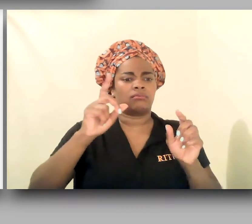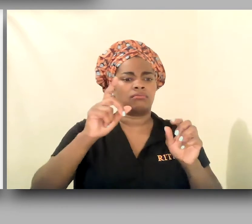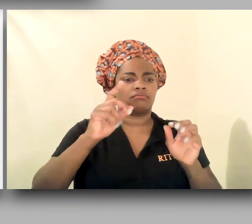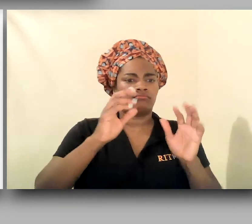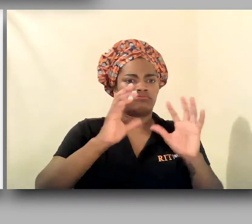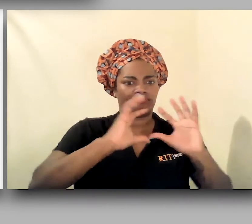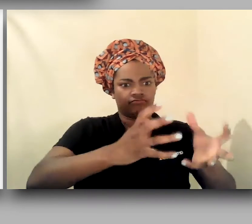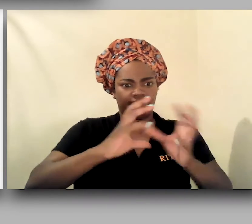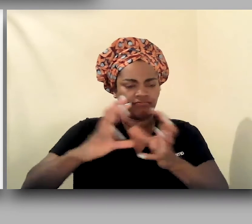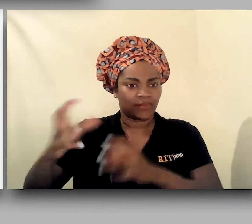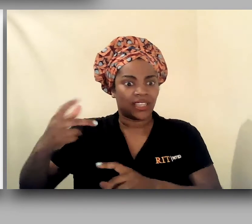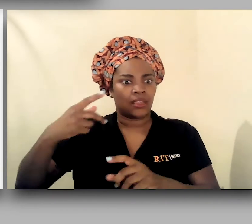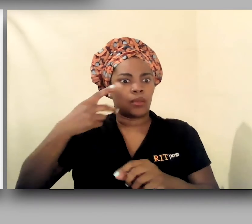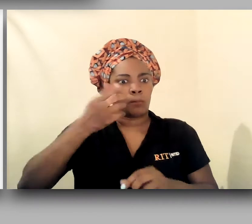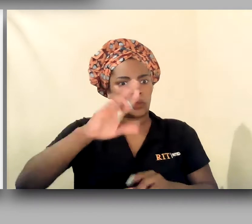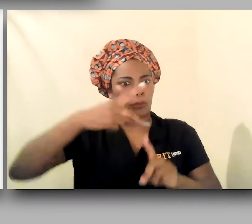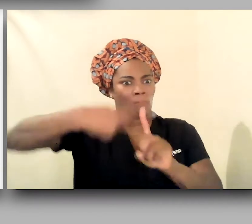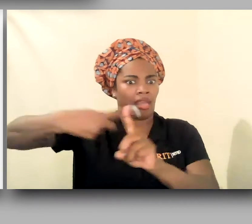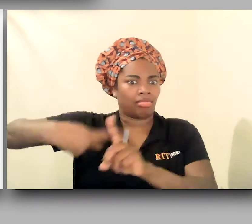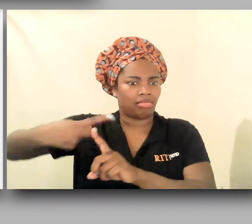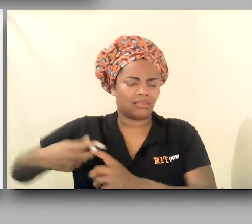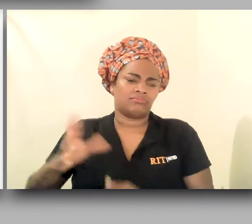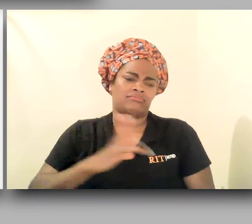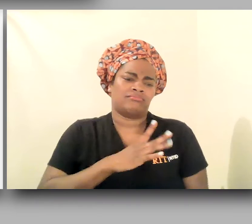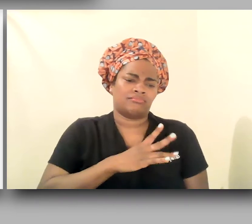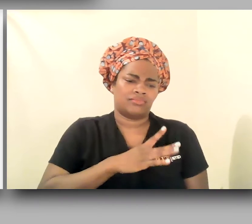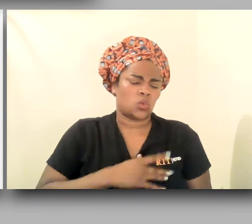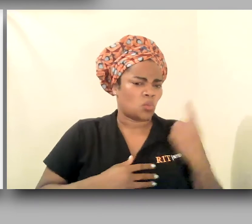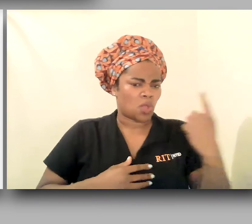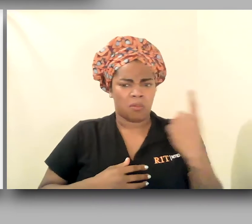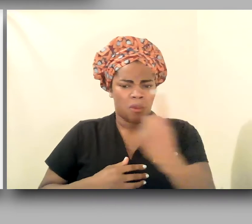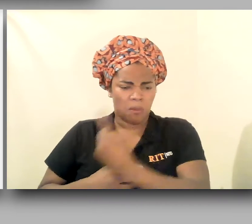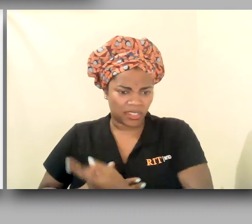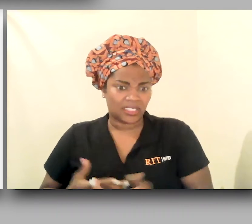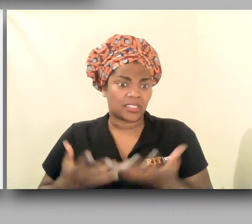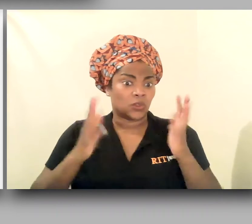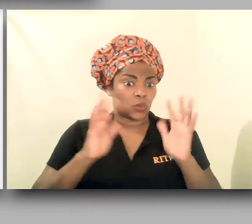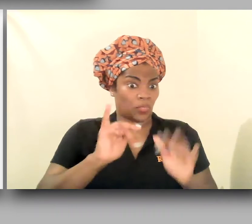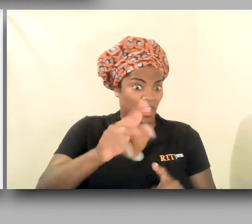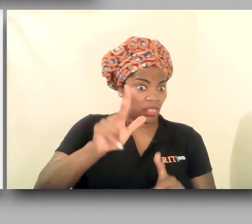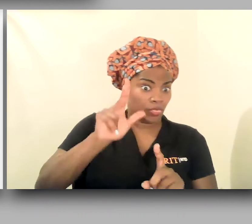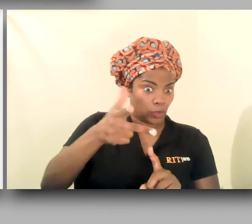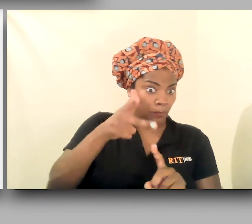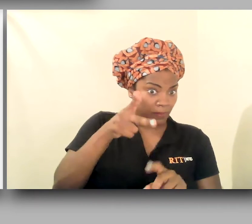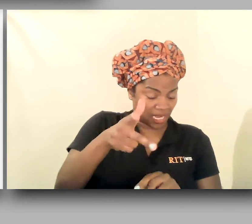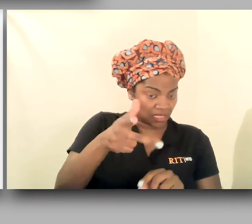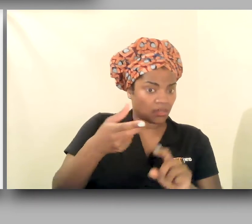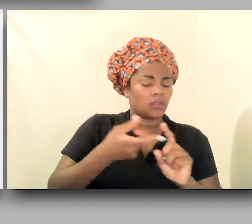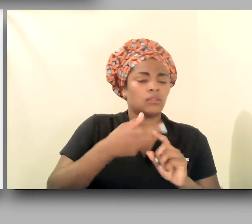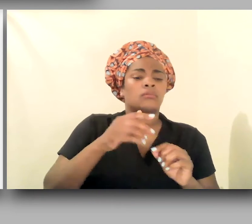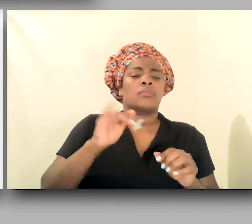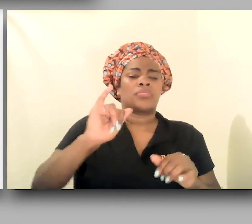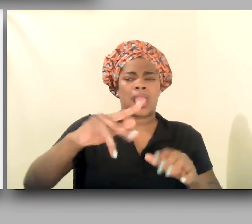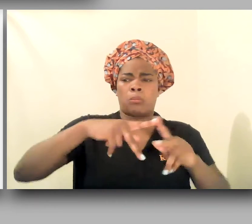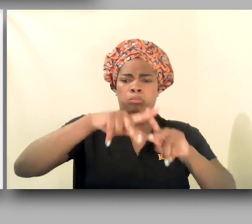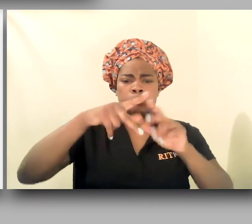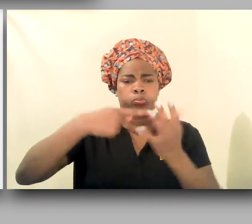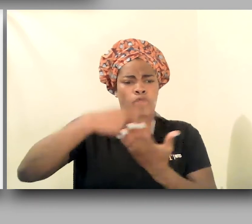So 1 a month, and that's really cool. And that's 3rd prize. It's